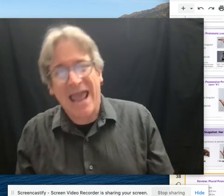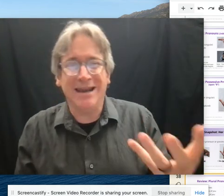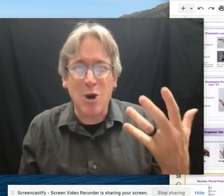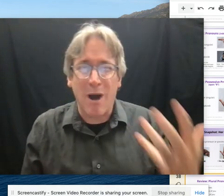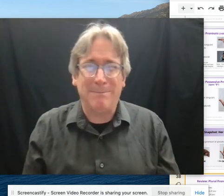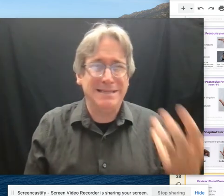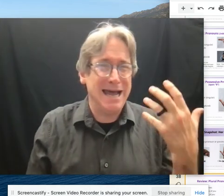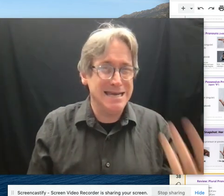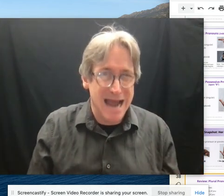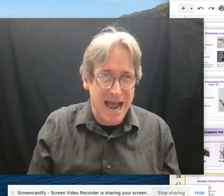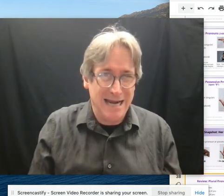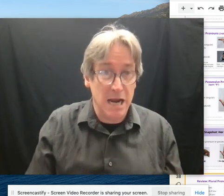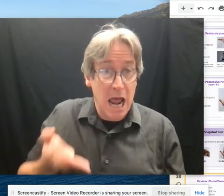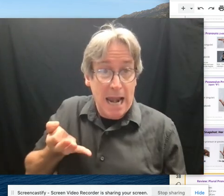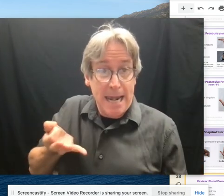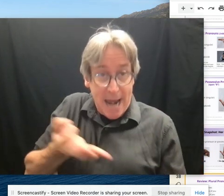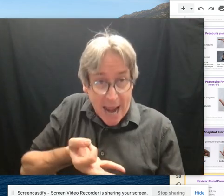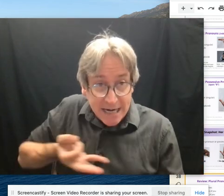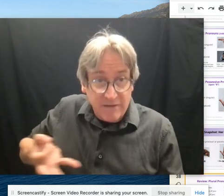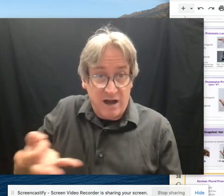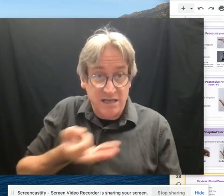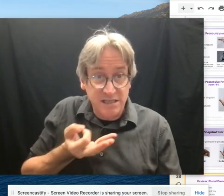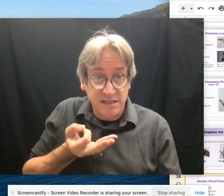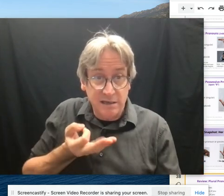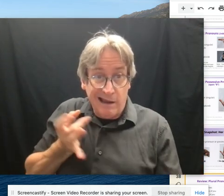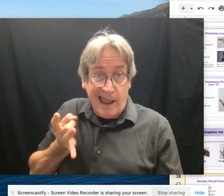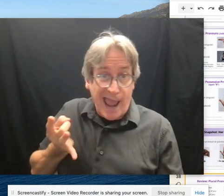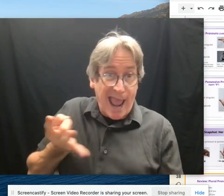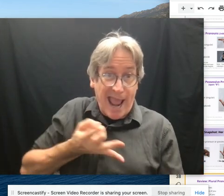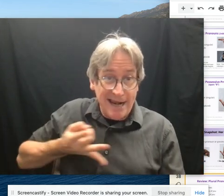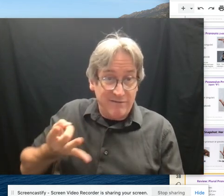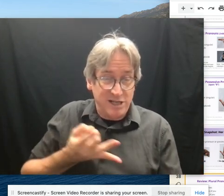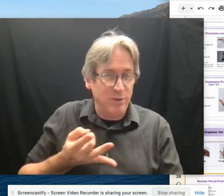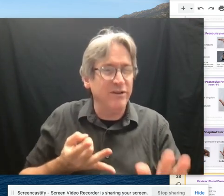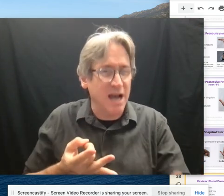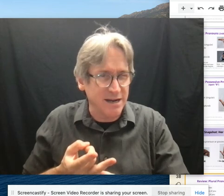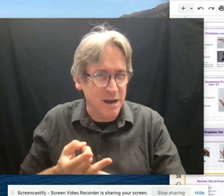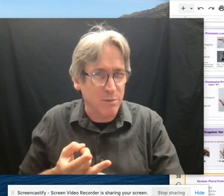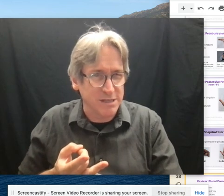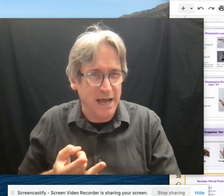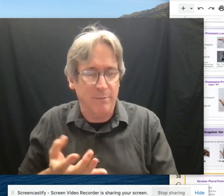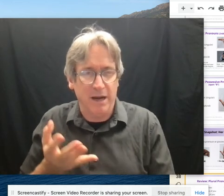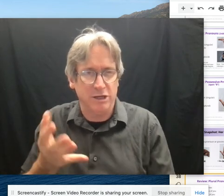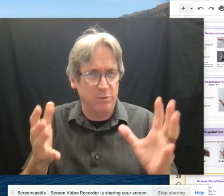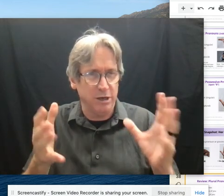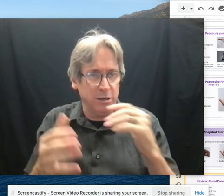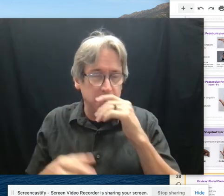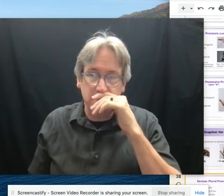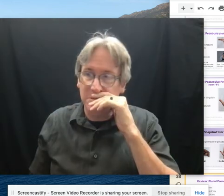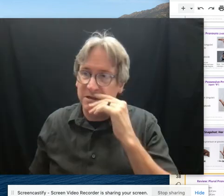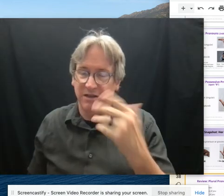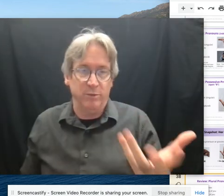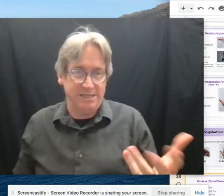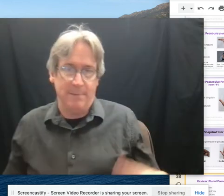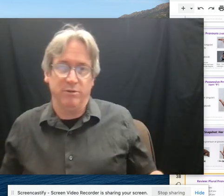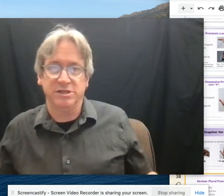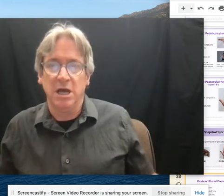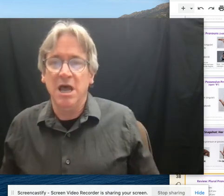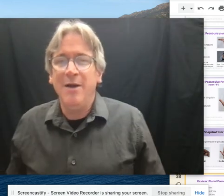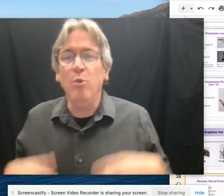You can go up to 9 of us, 8 of us. We haven't gotten to numbers yet, but I just want to give